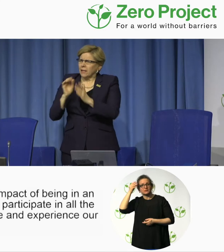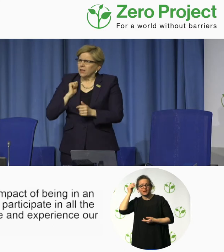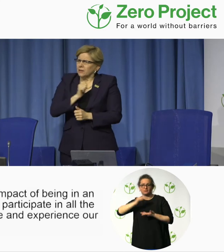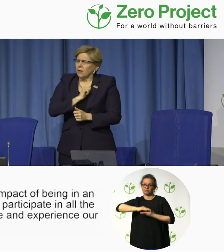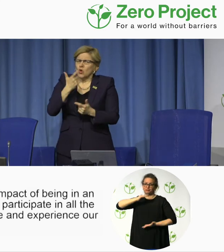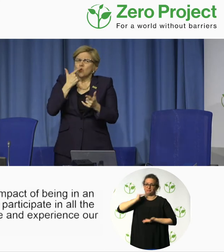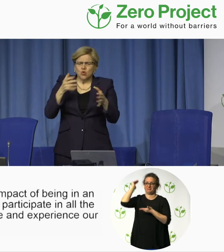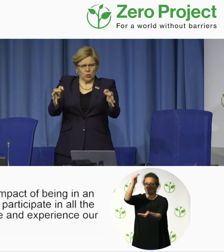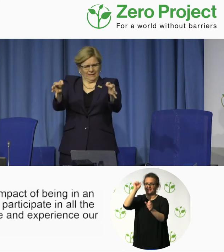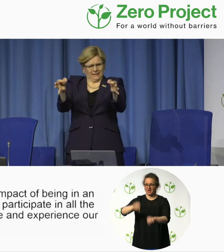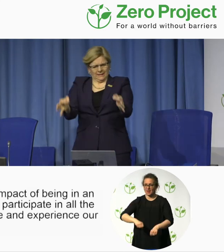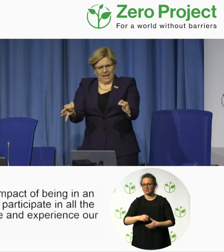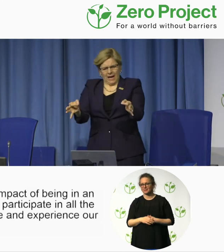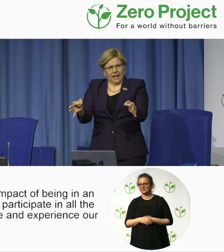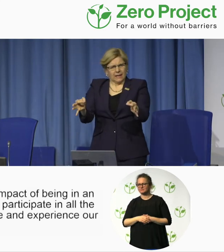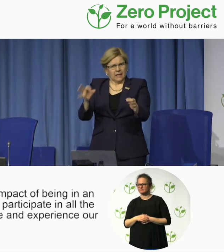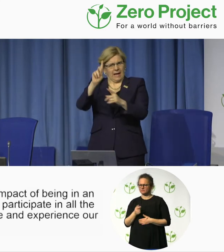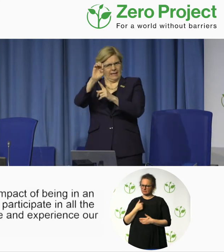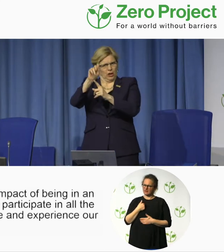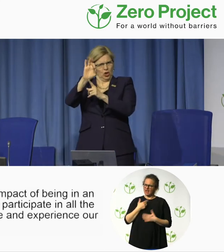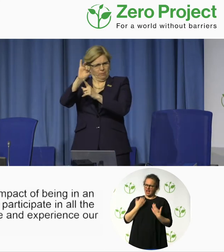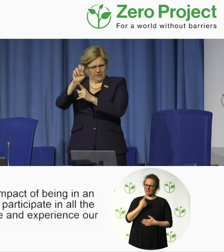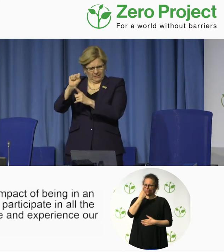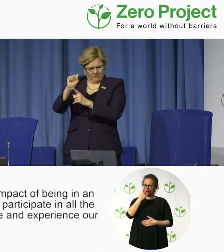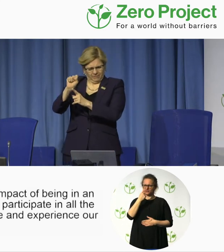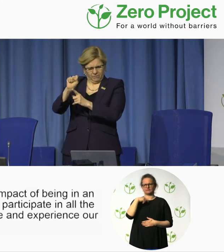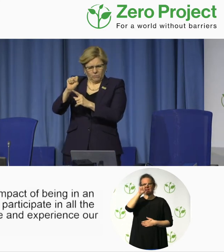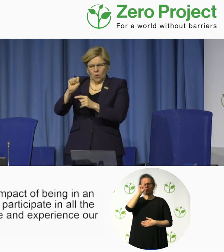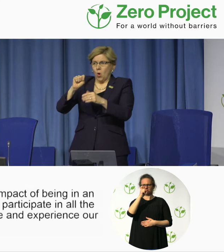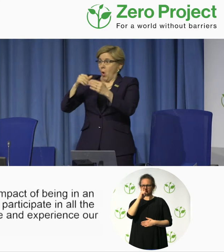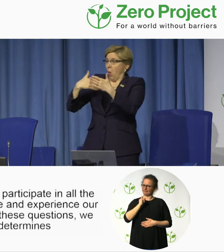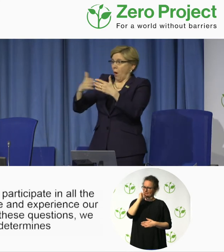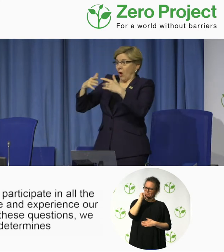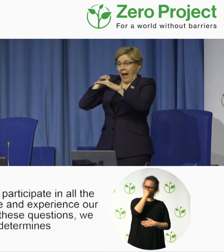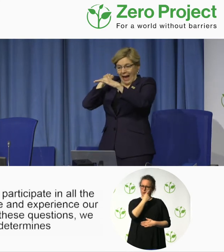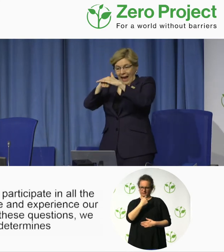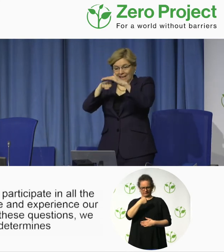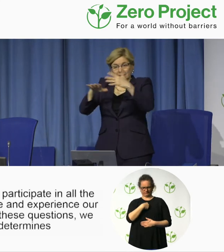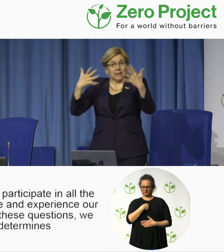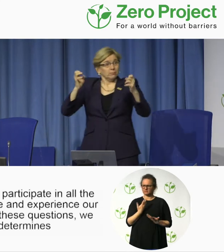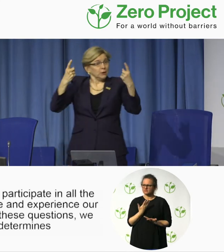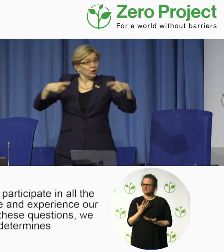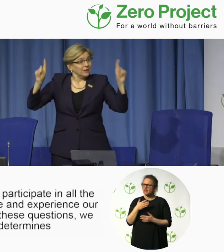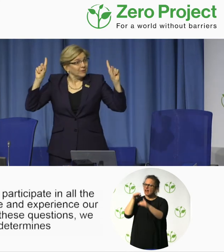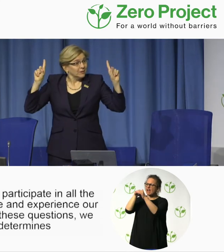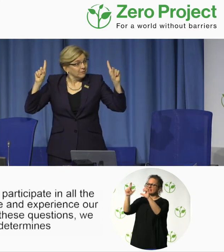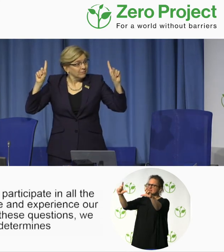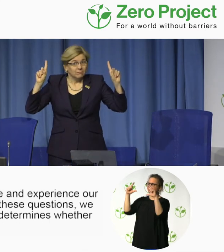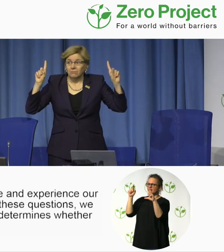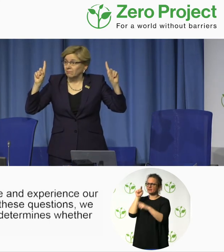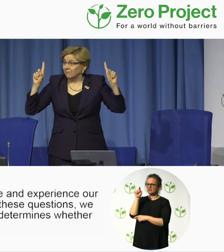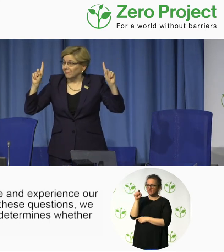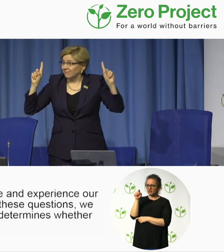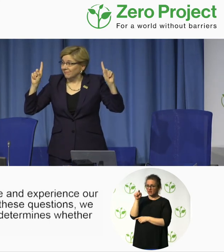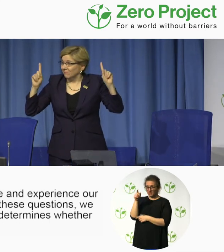questions, we have to ask ourselves, who decides and who determines whether accessibility has